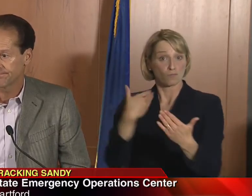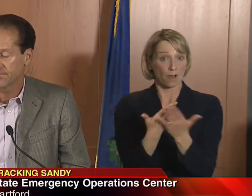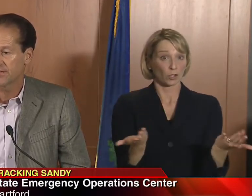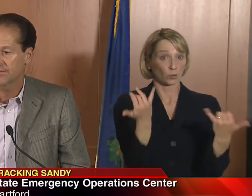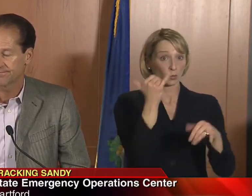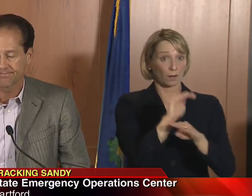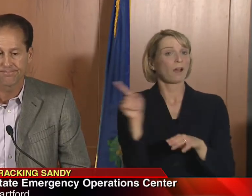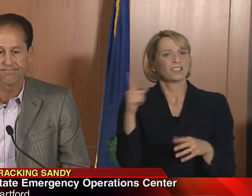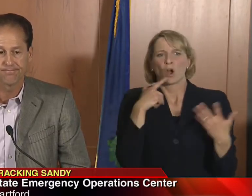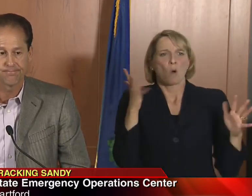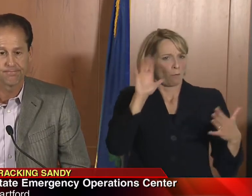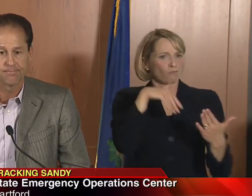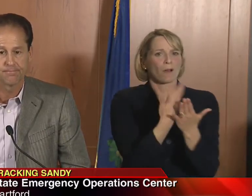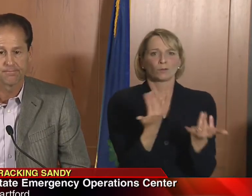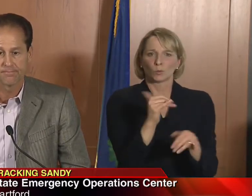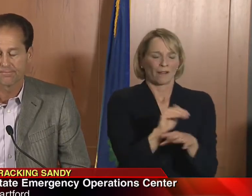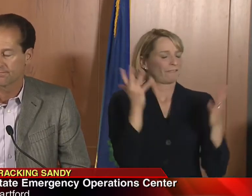They are? Yes.